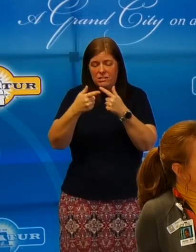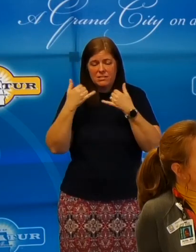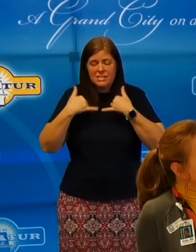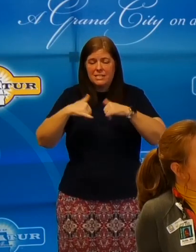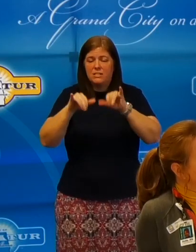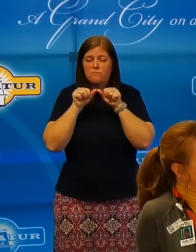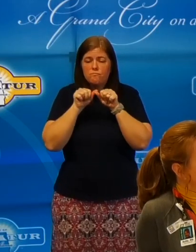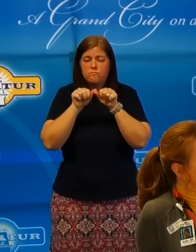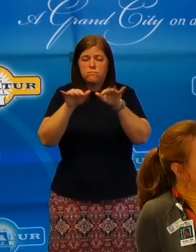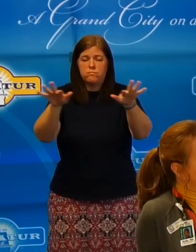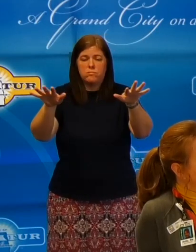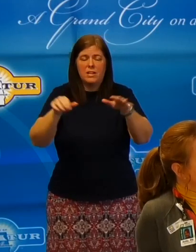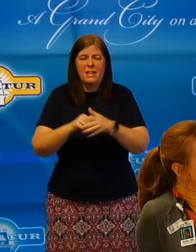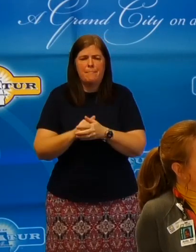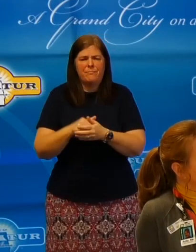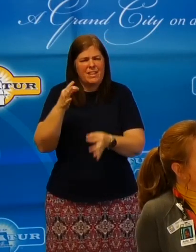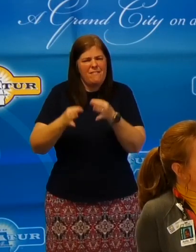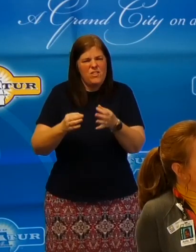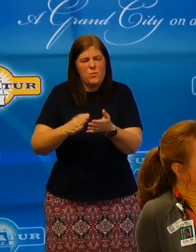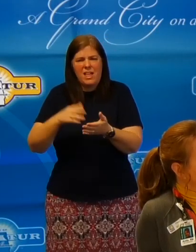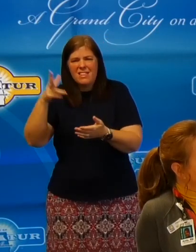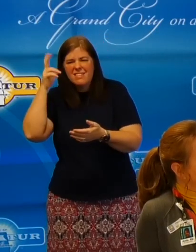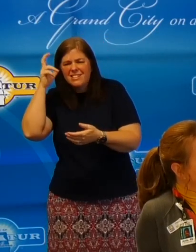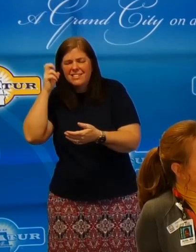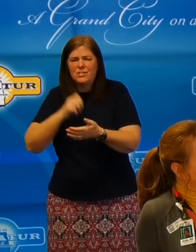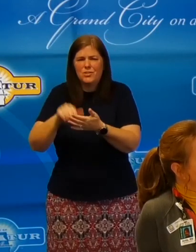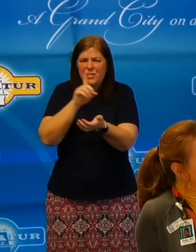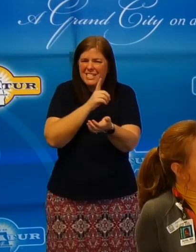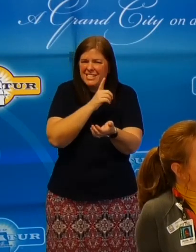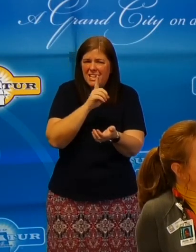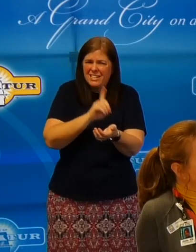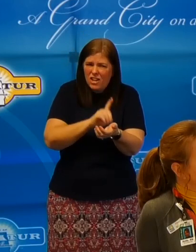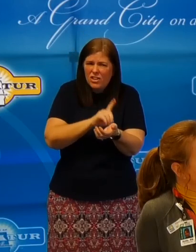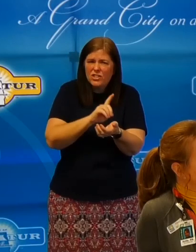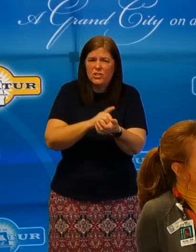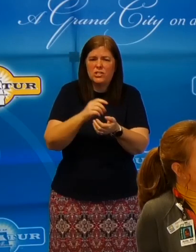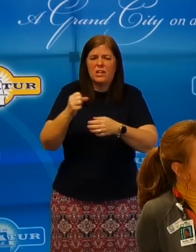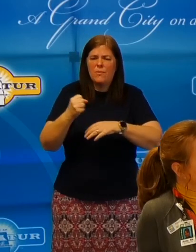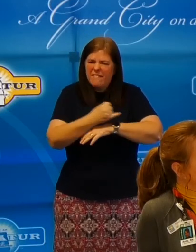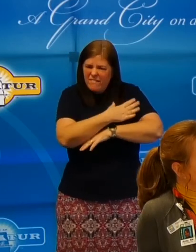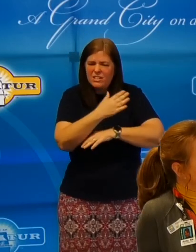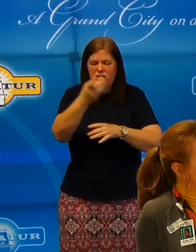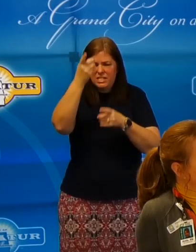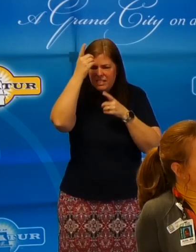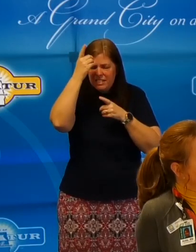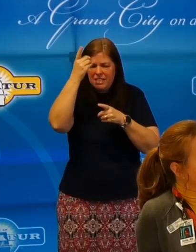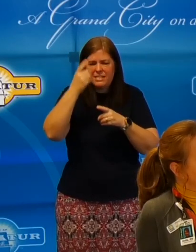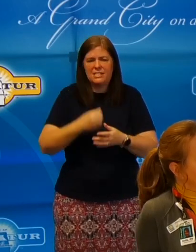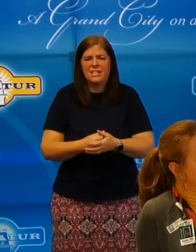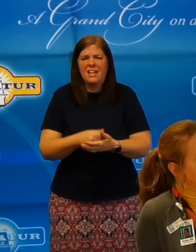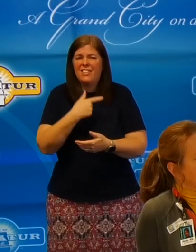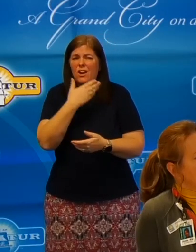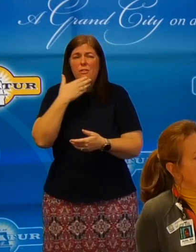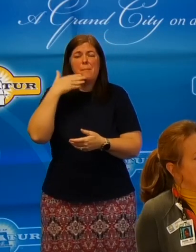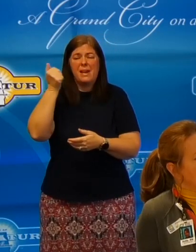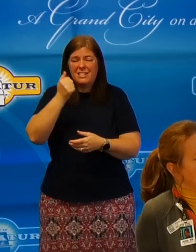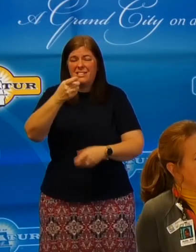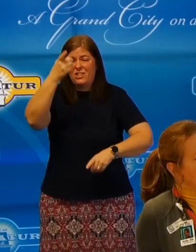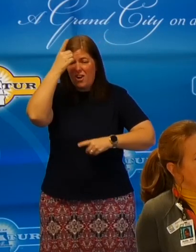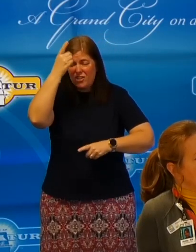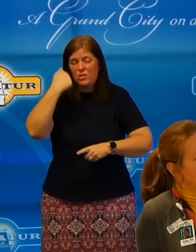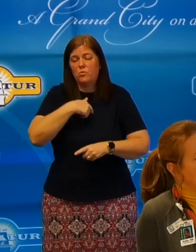of infectious diseases, these doctors that are on that task force are the best infectious disease doctors you can get. We are very lucky to have them